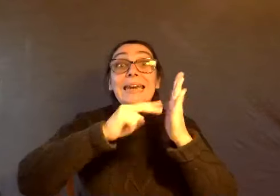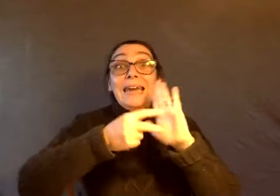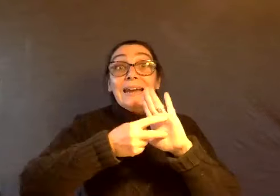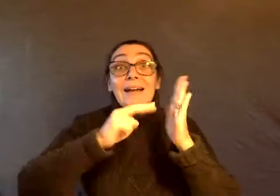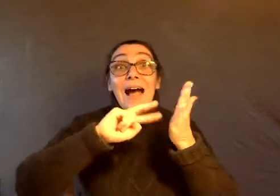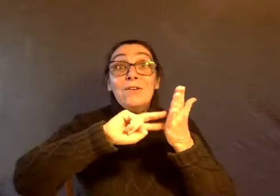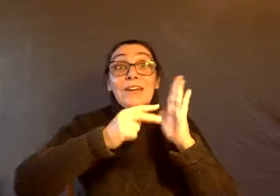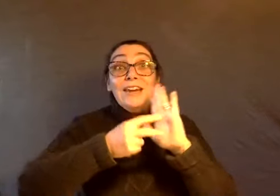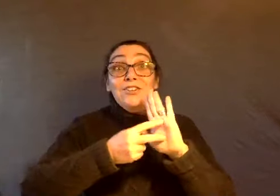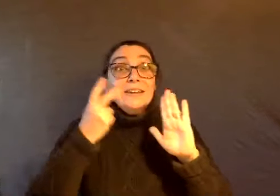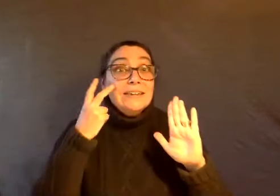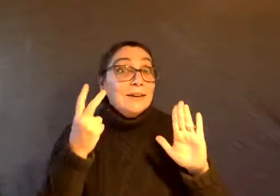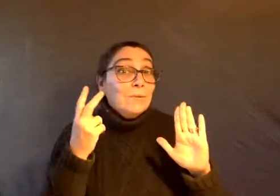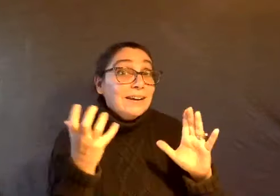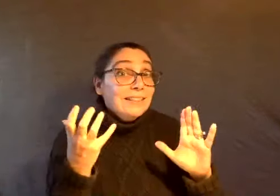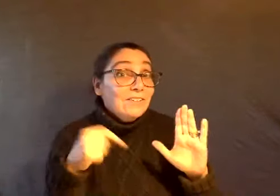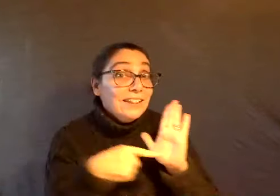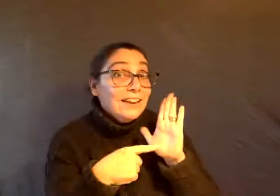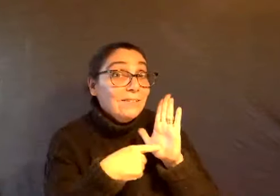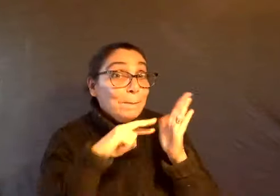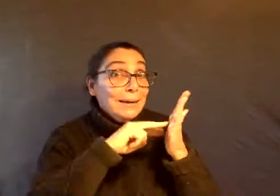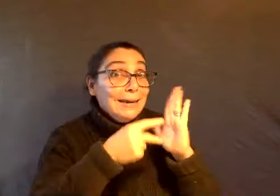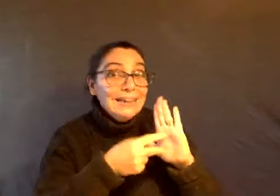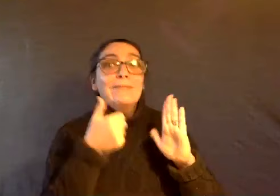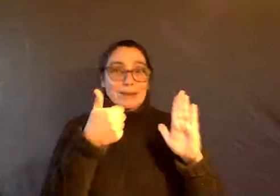meaning, connotation. See what I did there? See that?